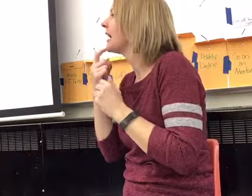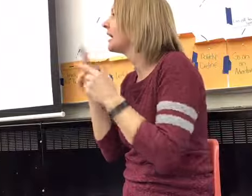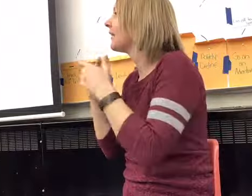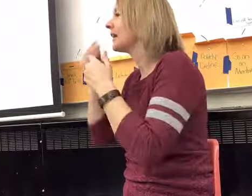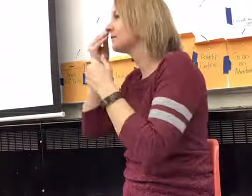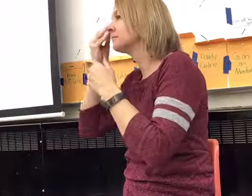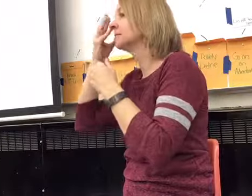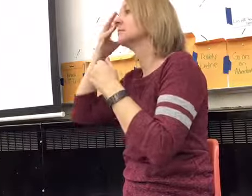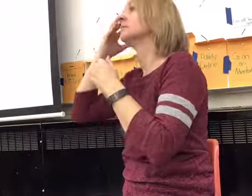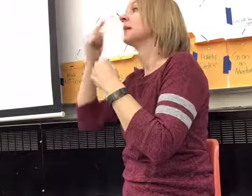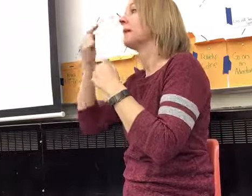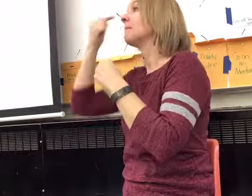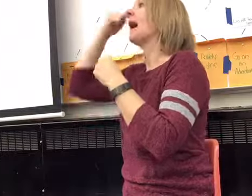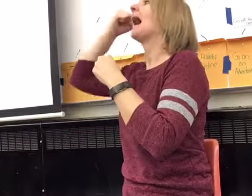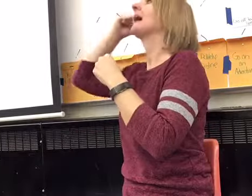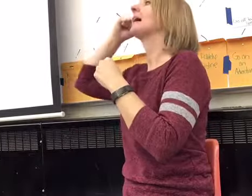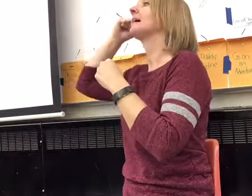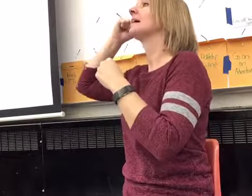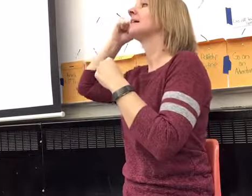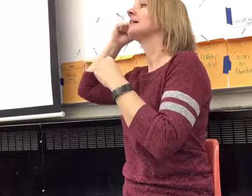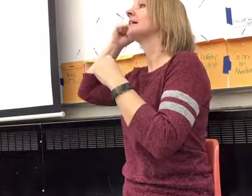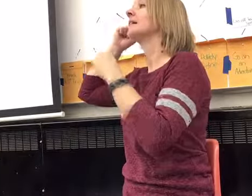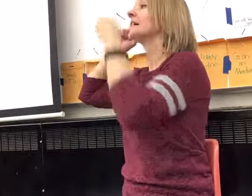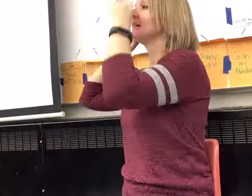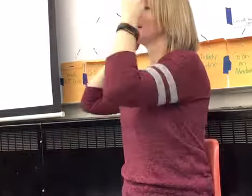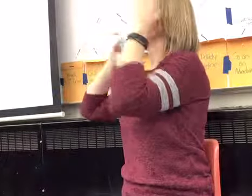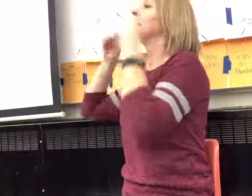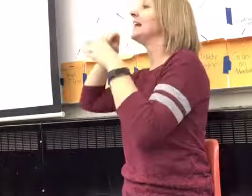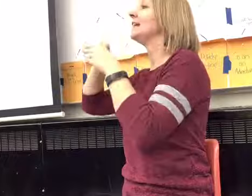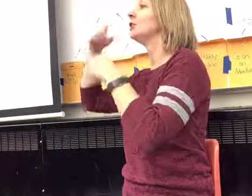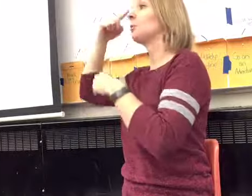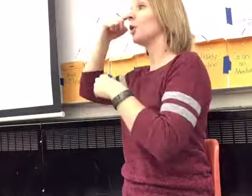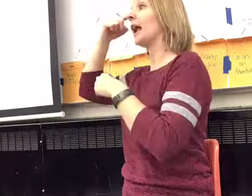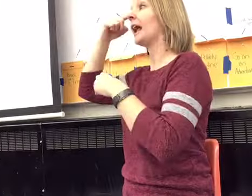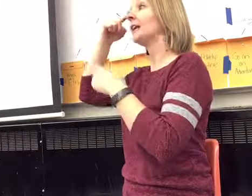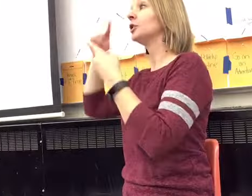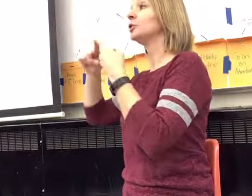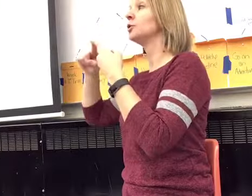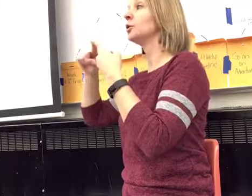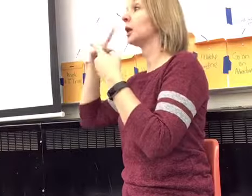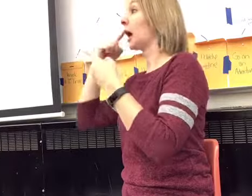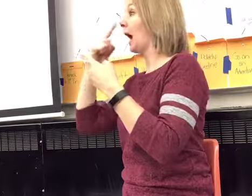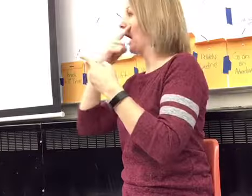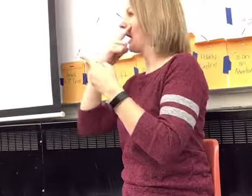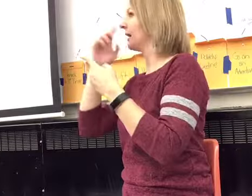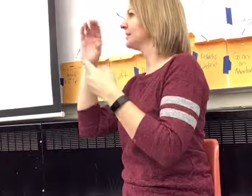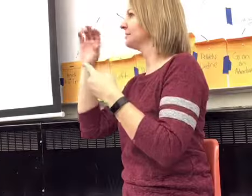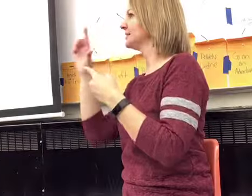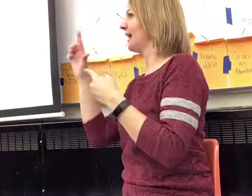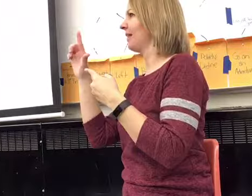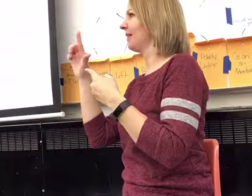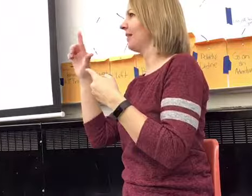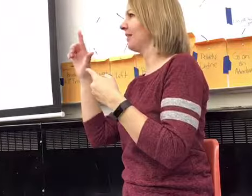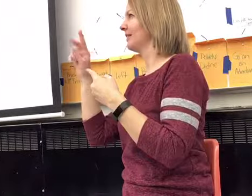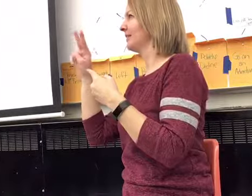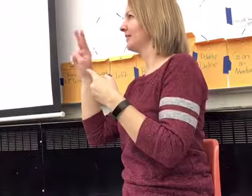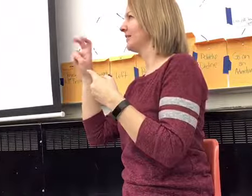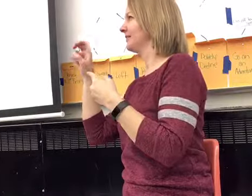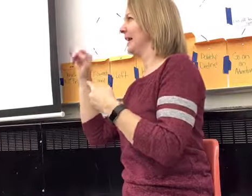the back of your eyelid, then it goes back into your brain, into your eye cell vein, whatever connects